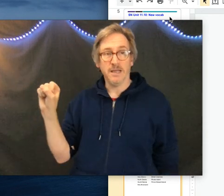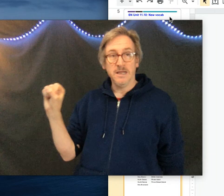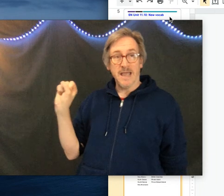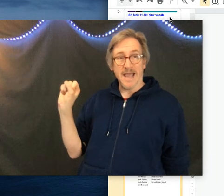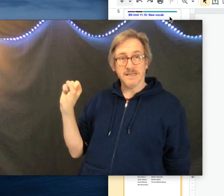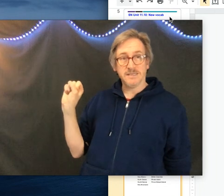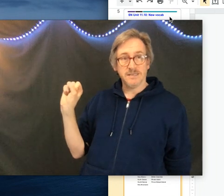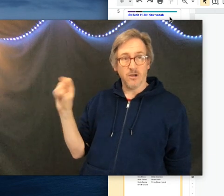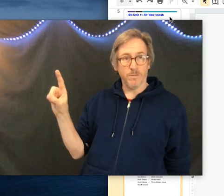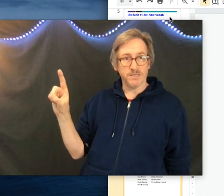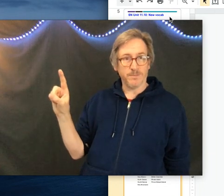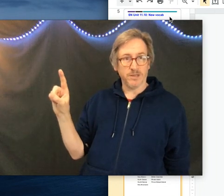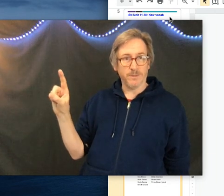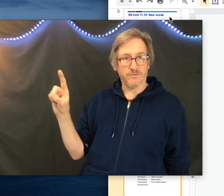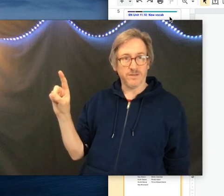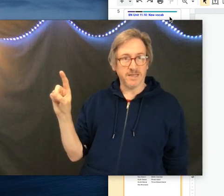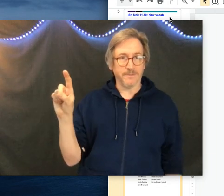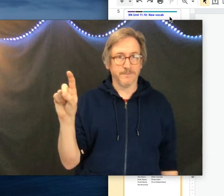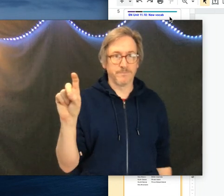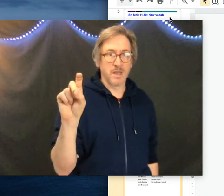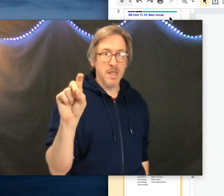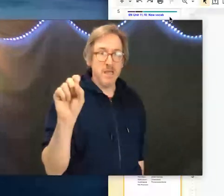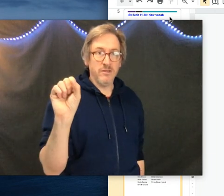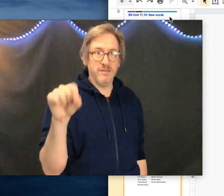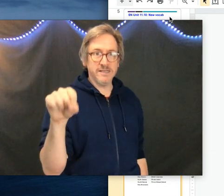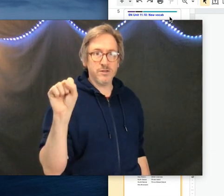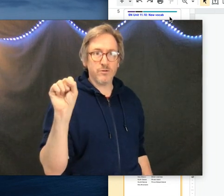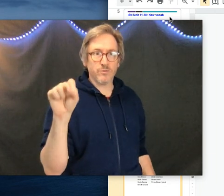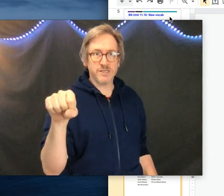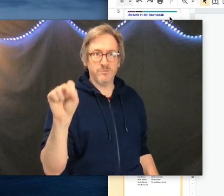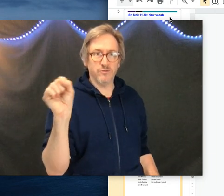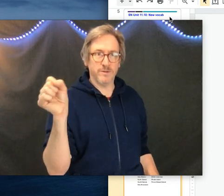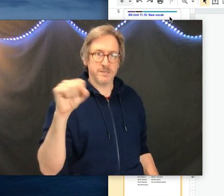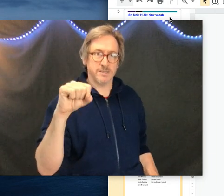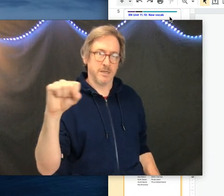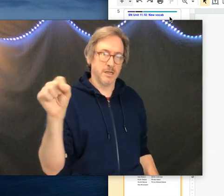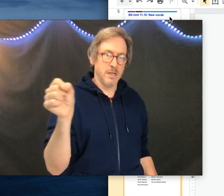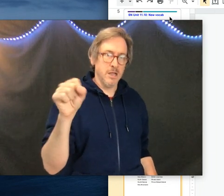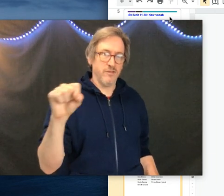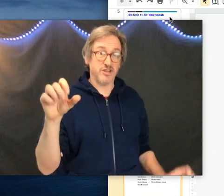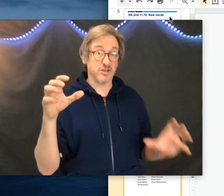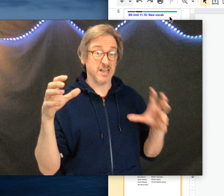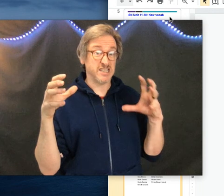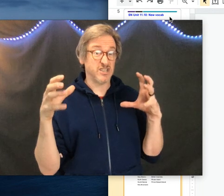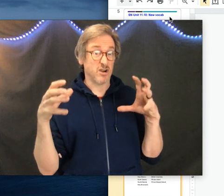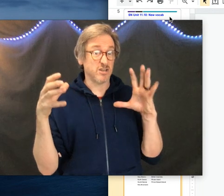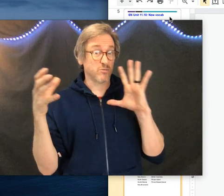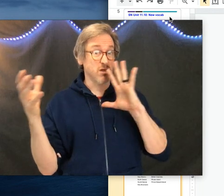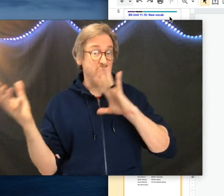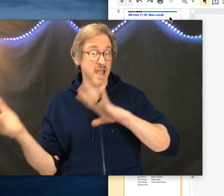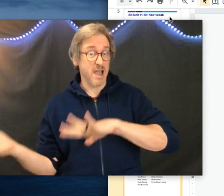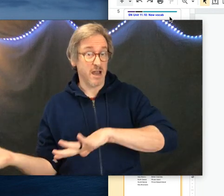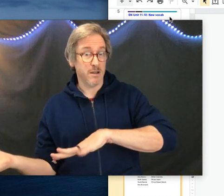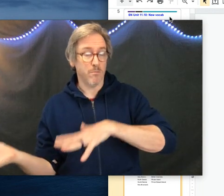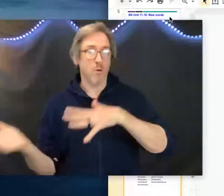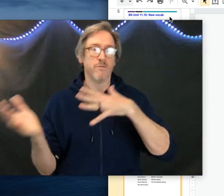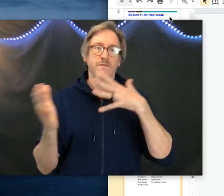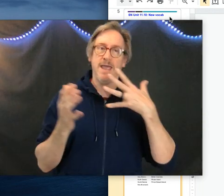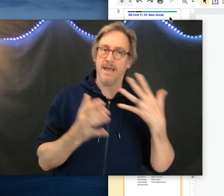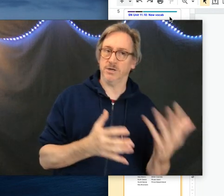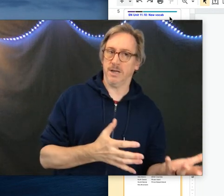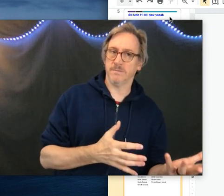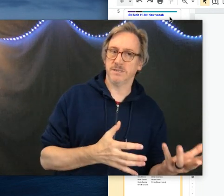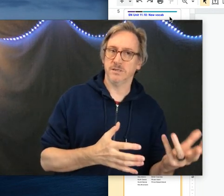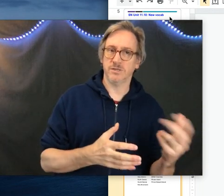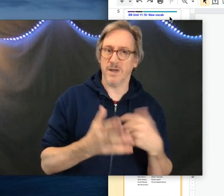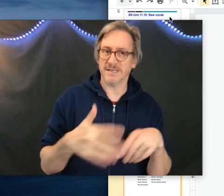thing. S opens up a little bit for the D. These are the wrist movements that you're going to start to rely on more than the